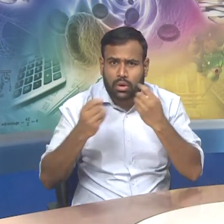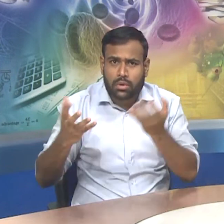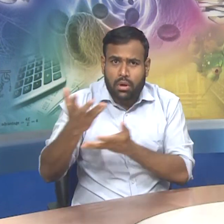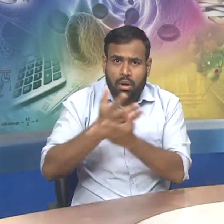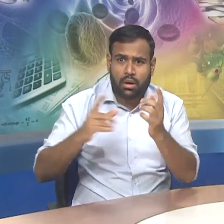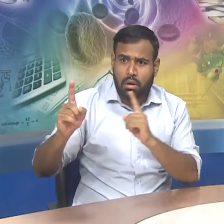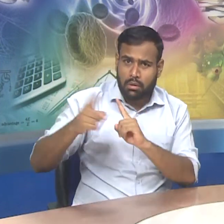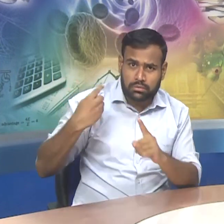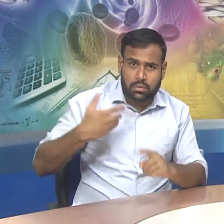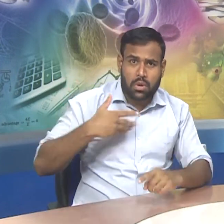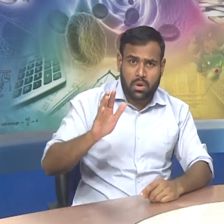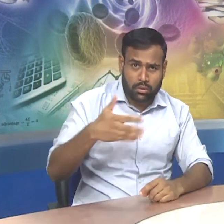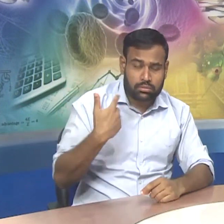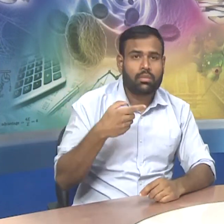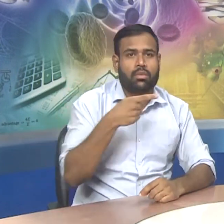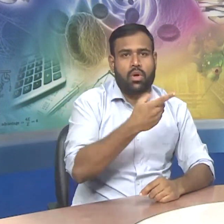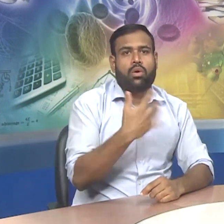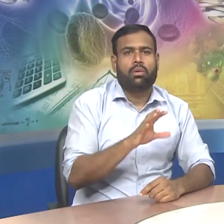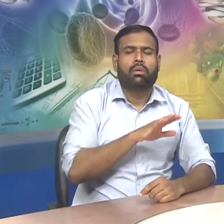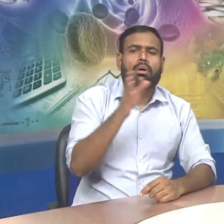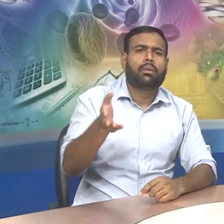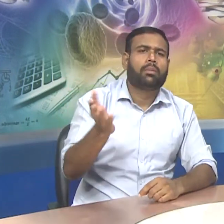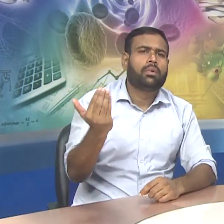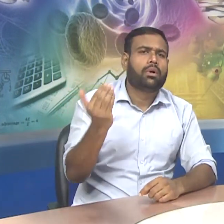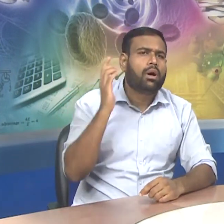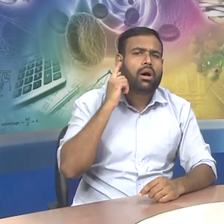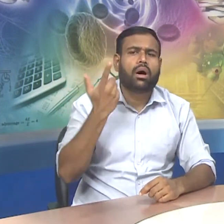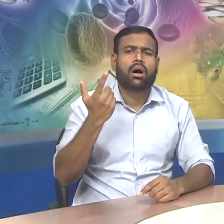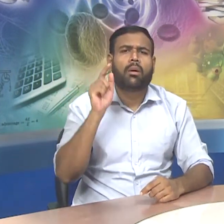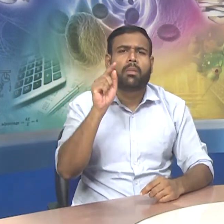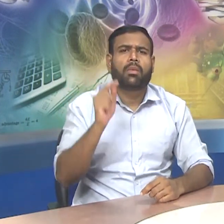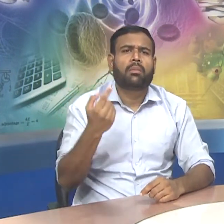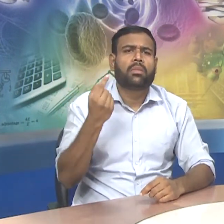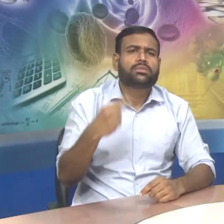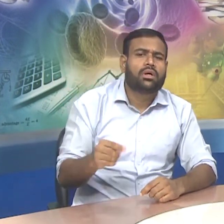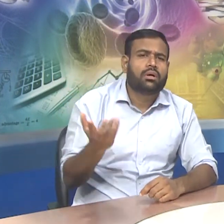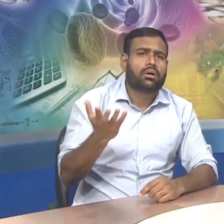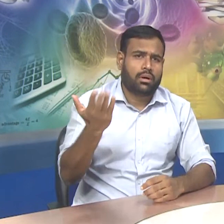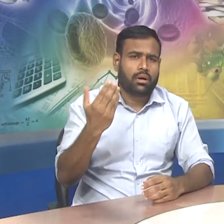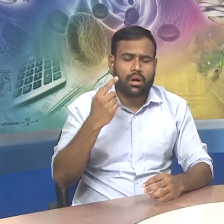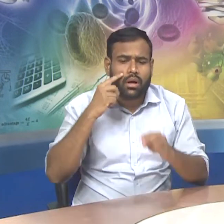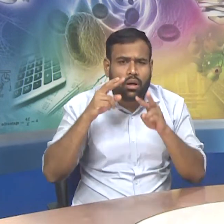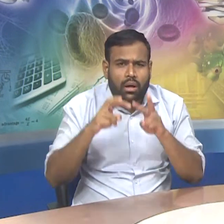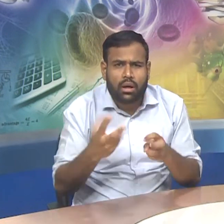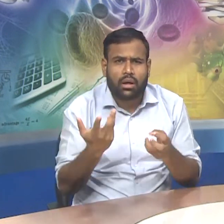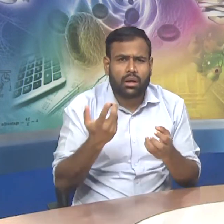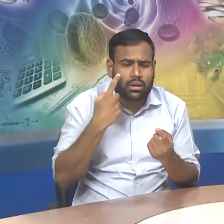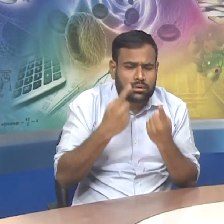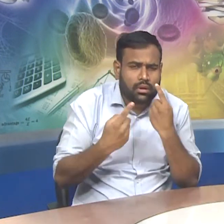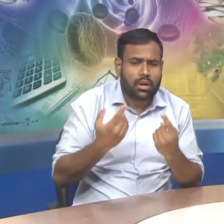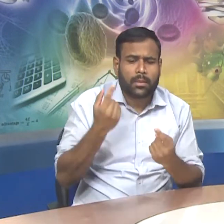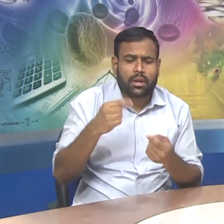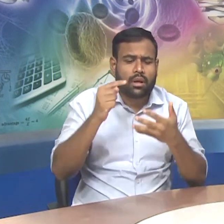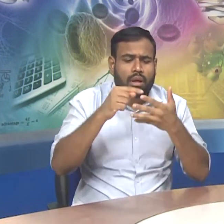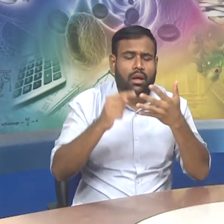President has the right to be heard or defended when the charges against him are